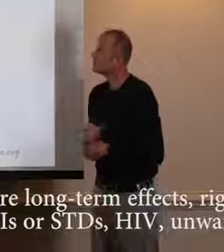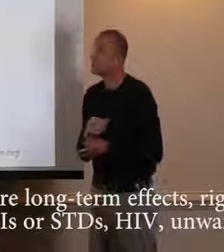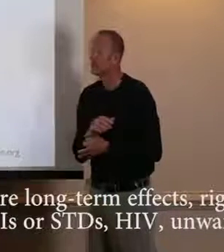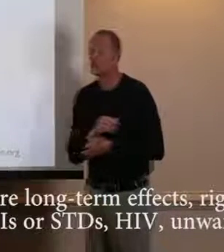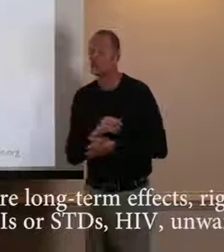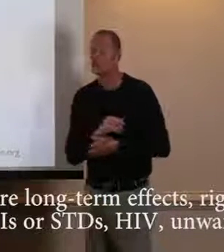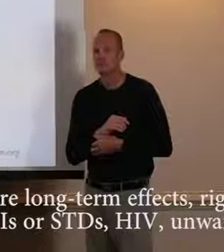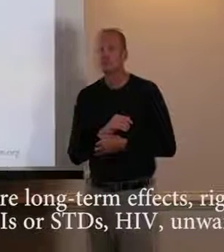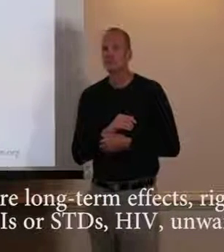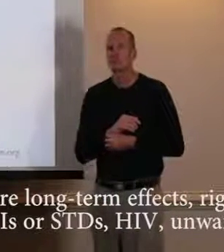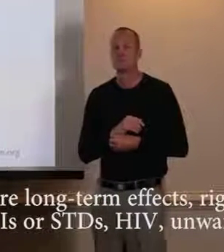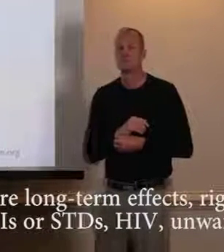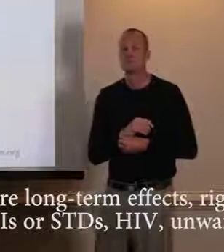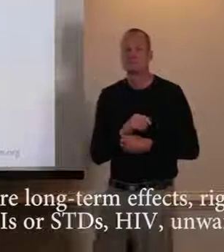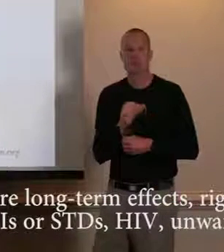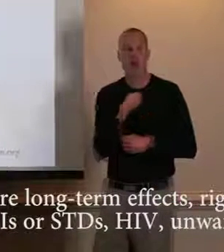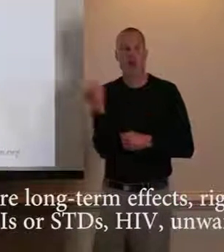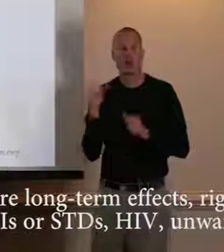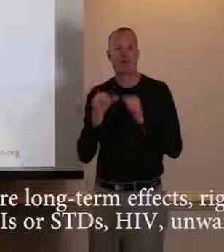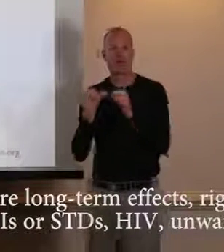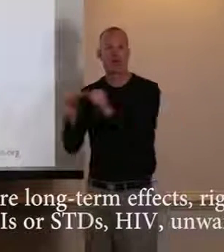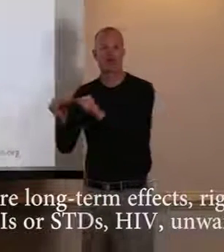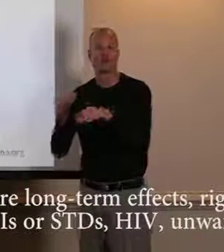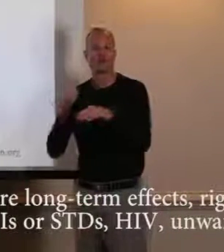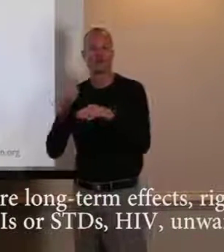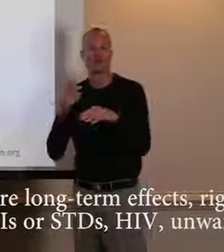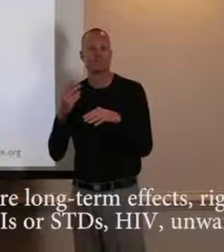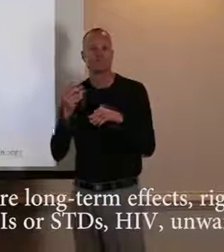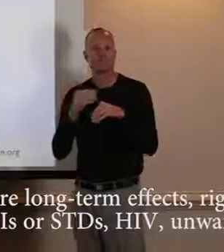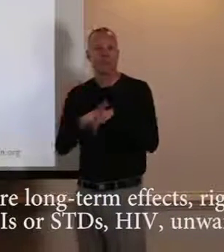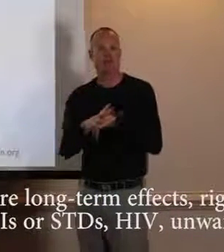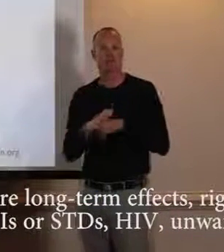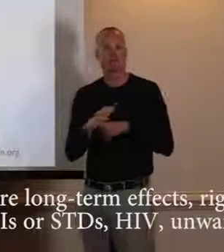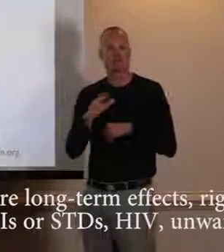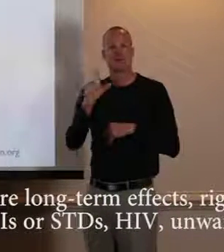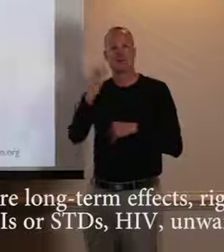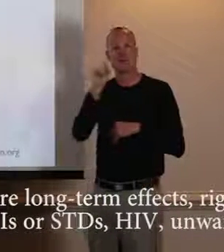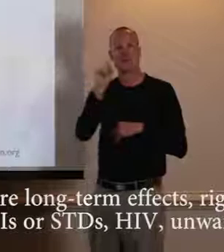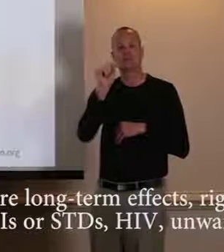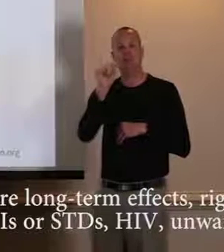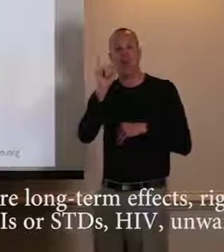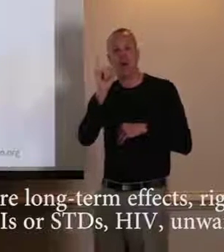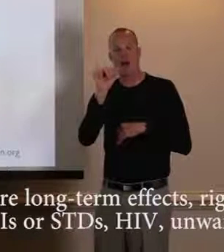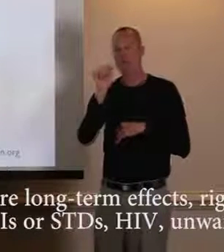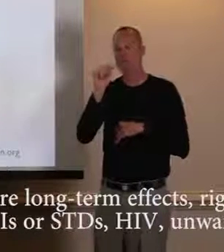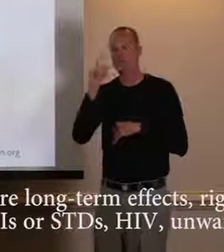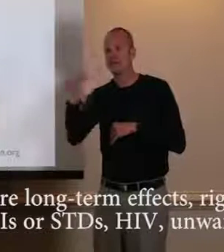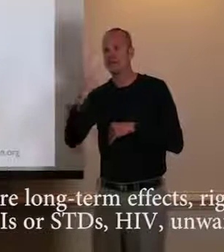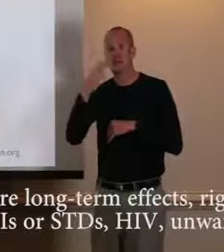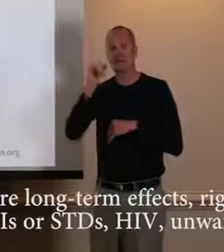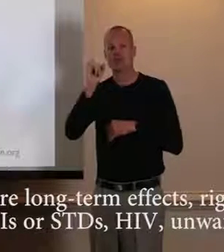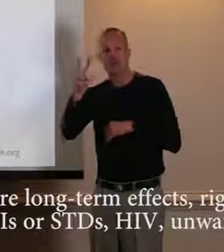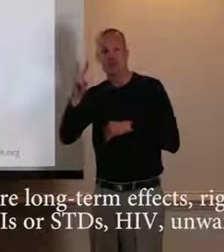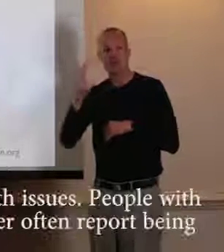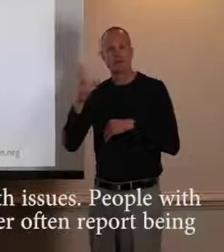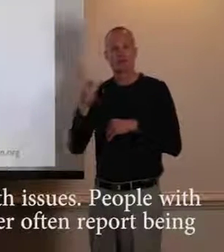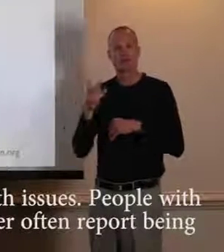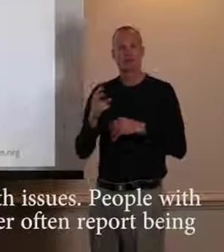There are more long-term effects, right? So there's the obvious, the STIs or STDs, HIV, unwanted